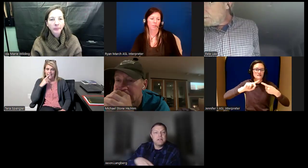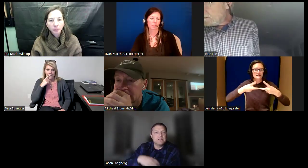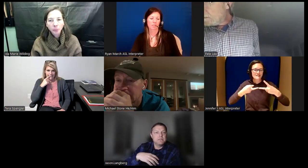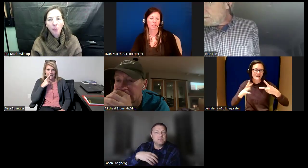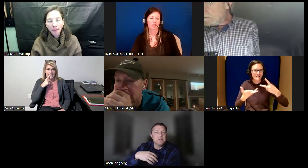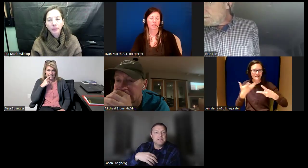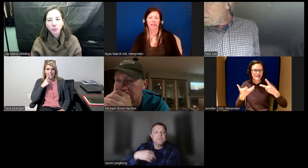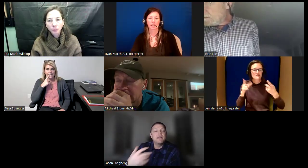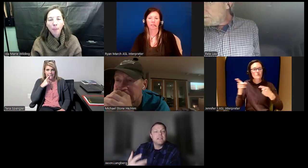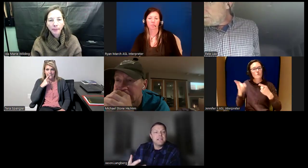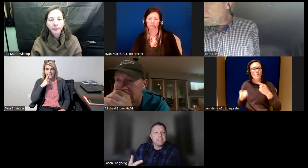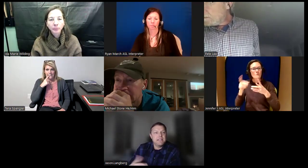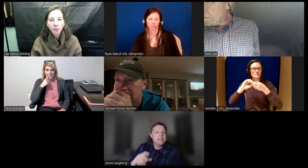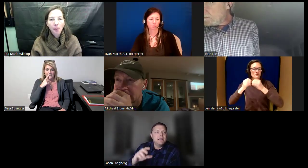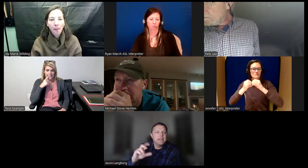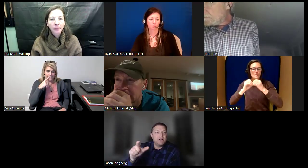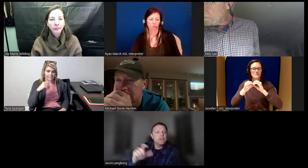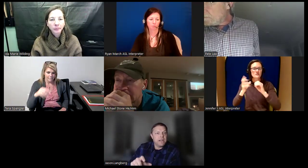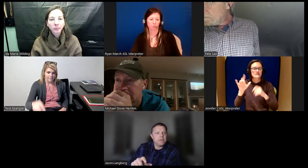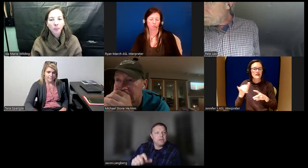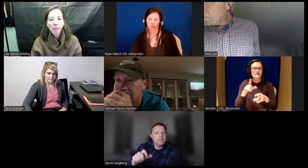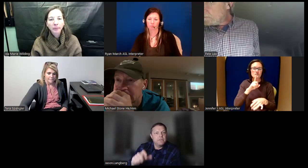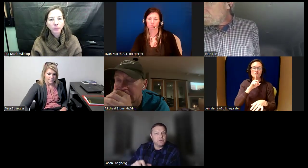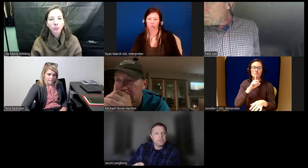provide here is very likely an